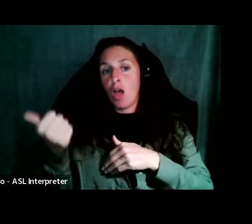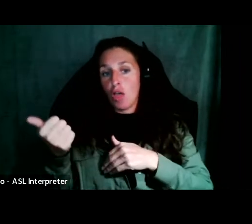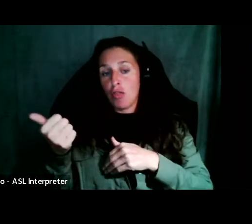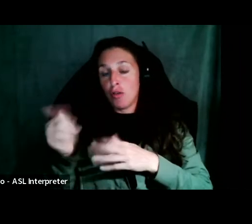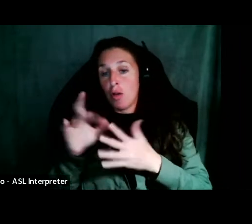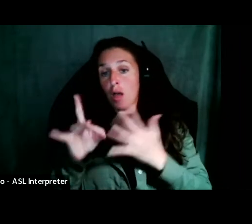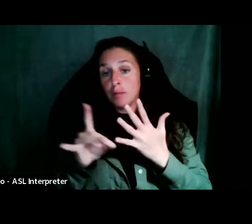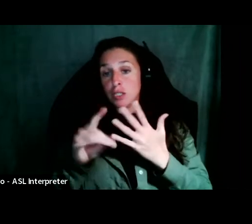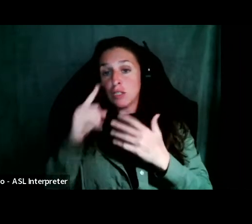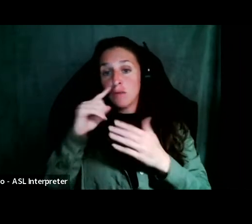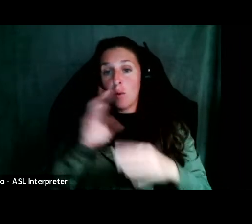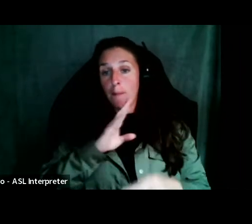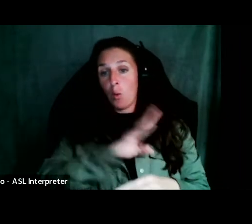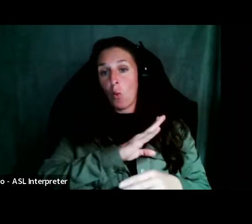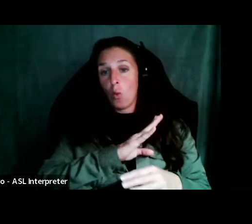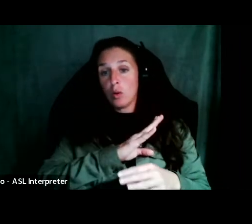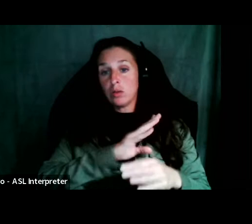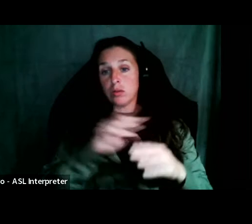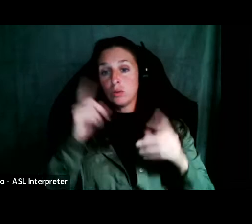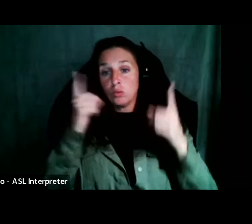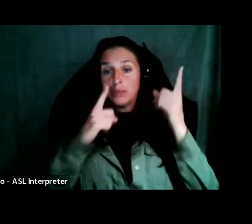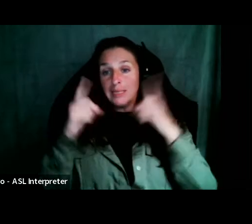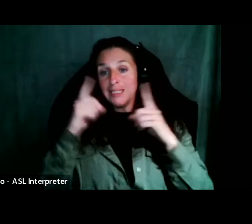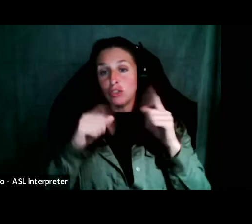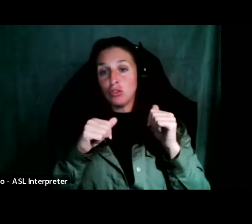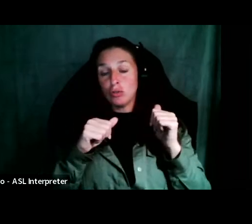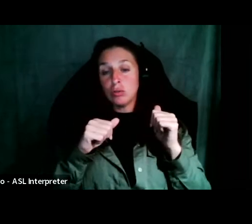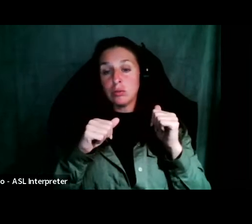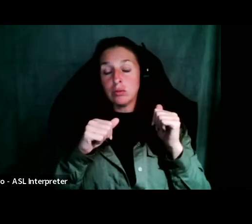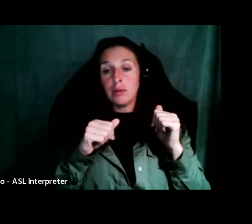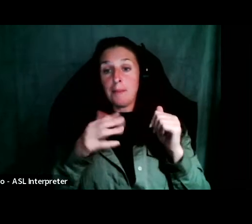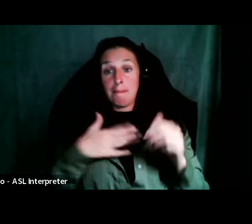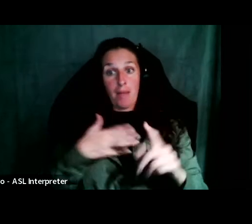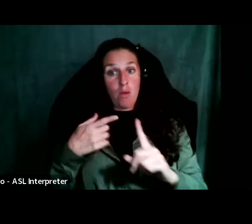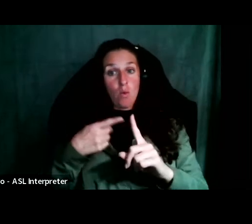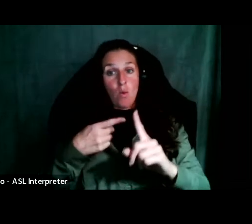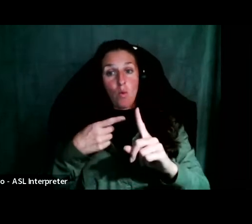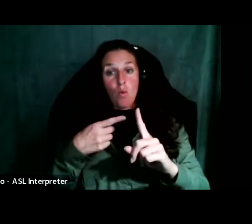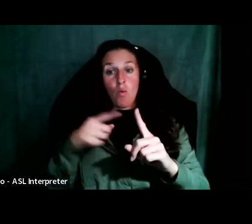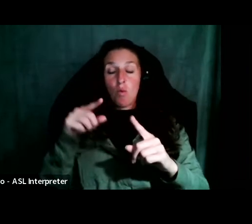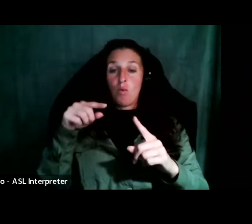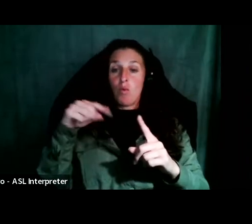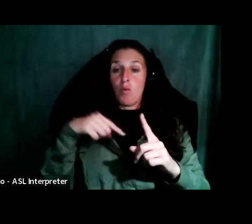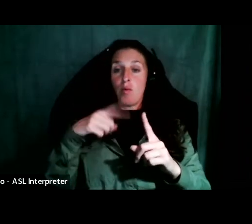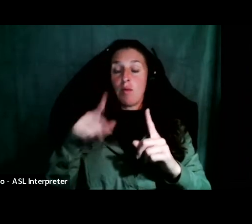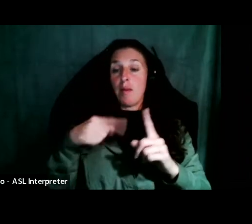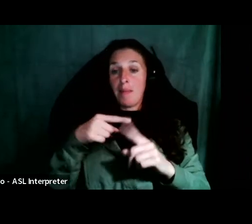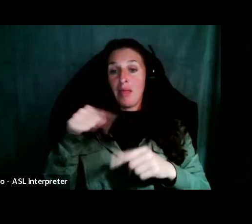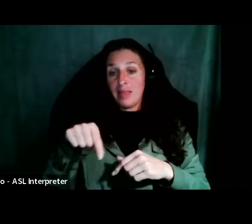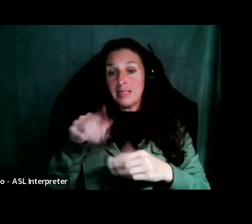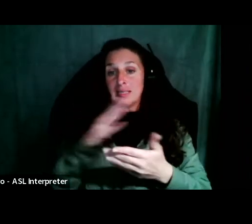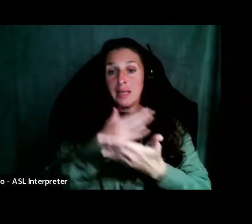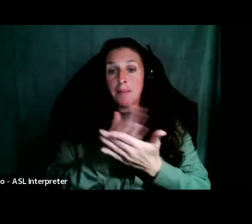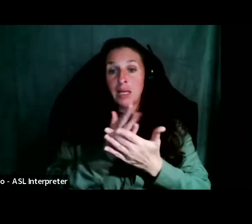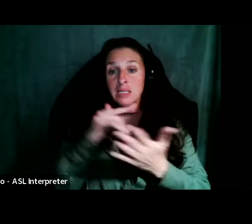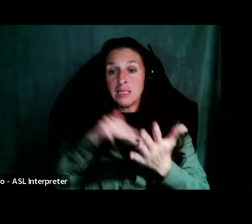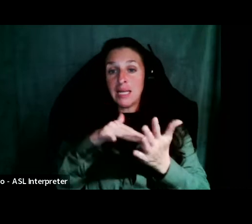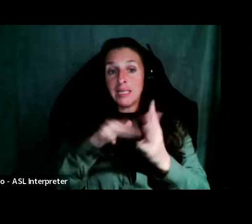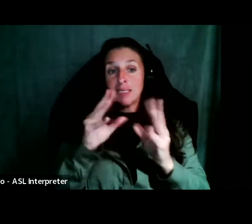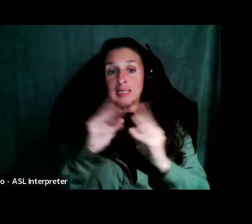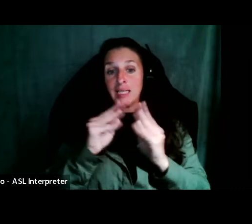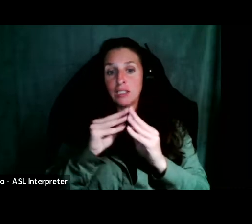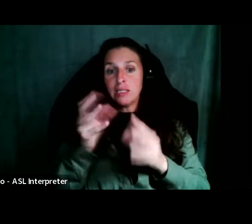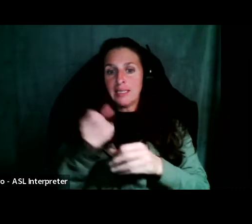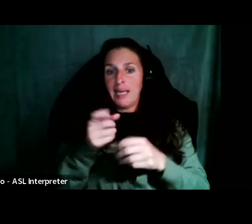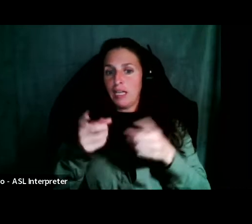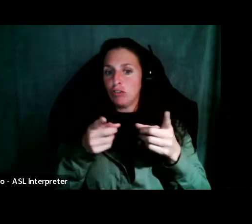options for the board to consider. Again, my goal around this budget study session was to get direction from the board, like